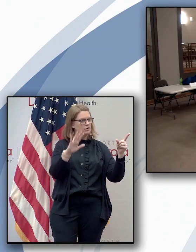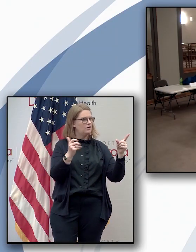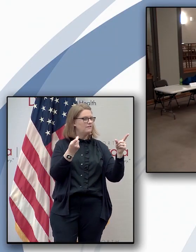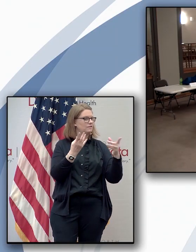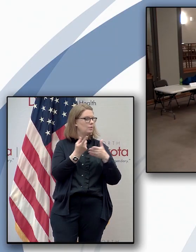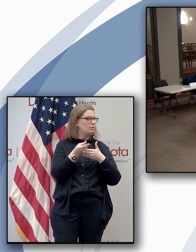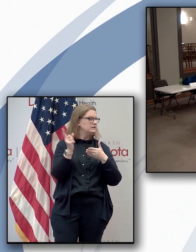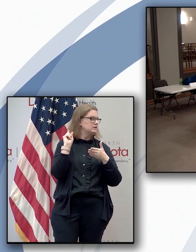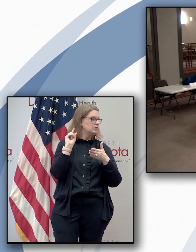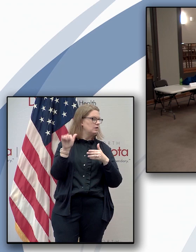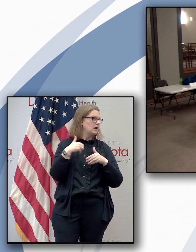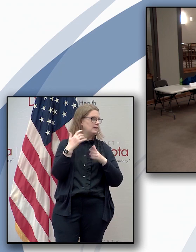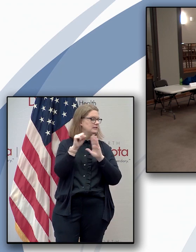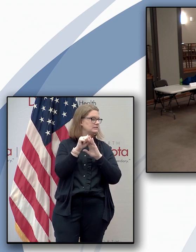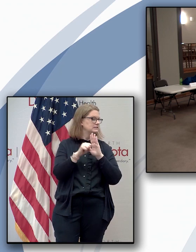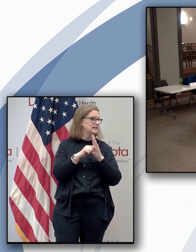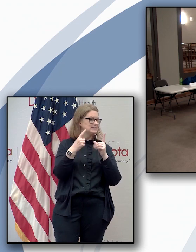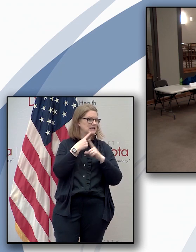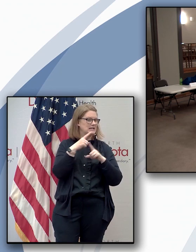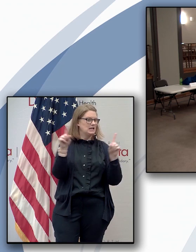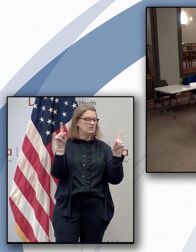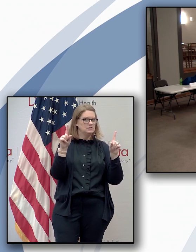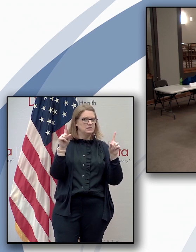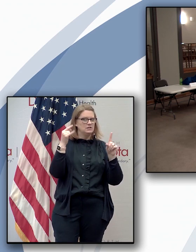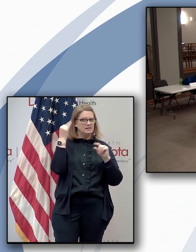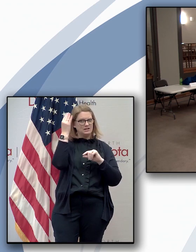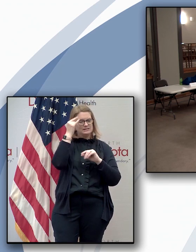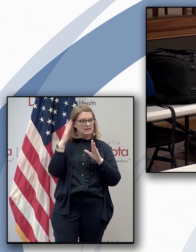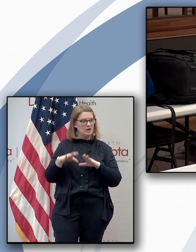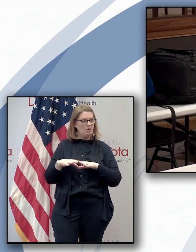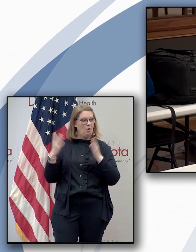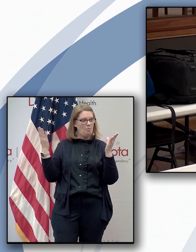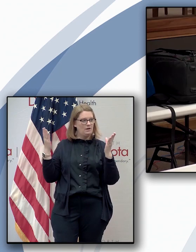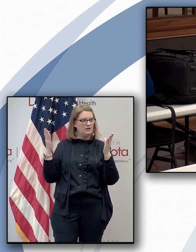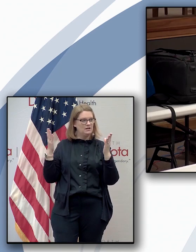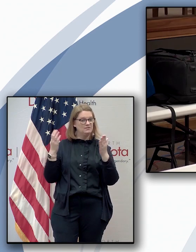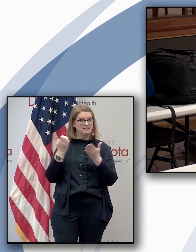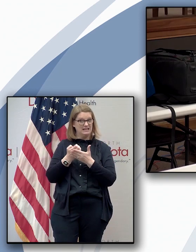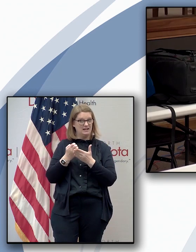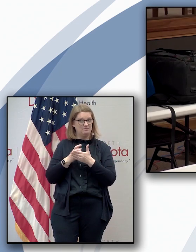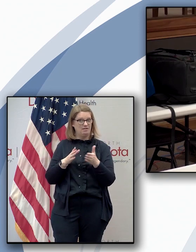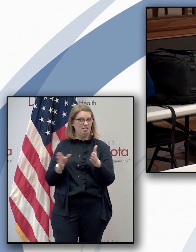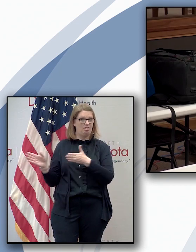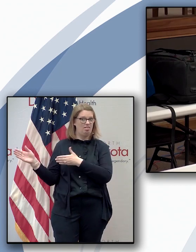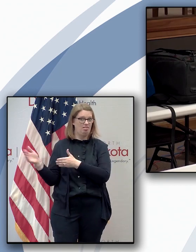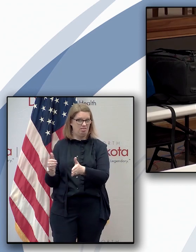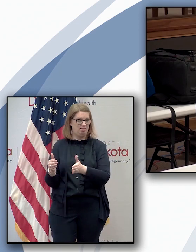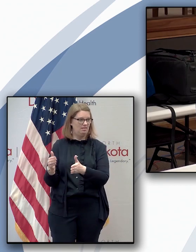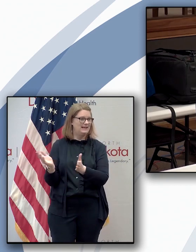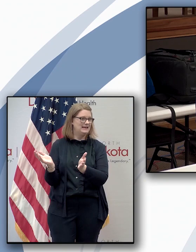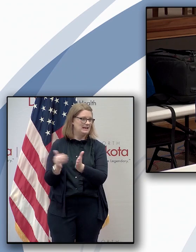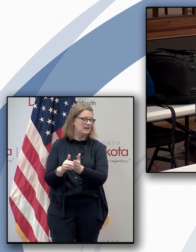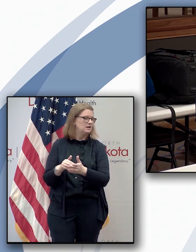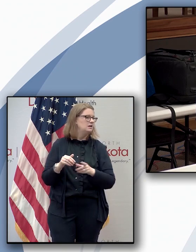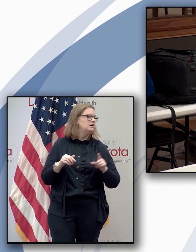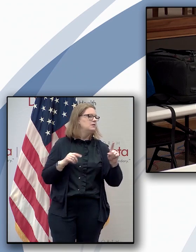is compliments to everybody in the state who's doing a great job managing all of this.